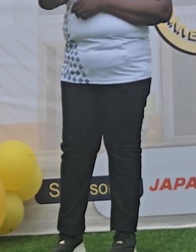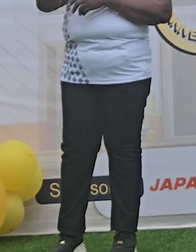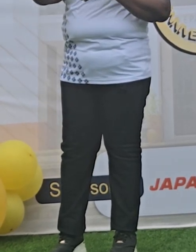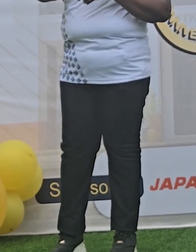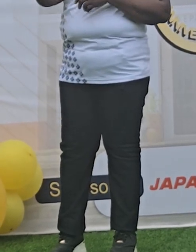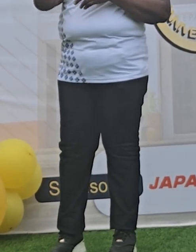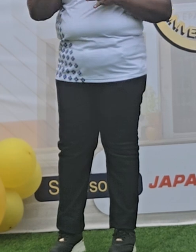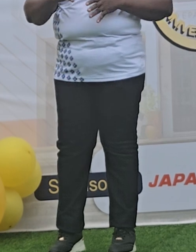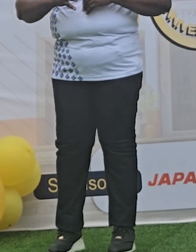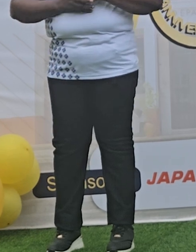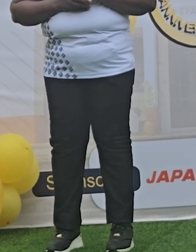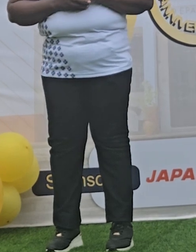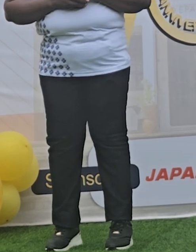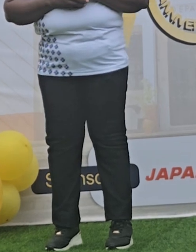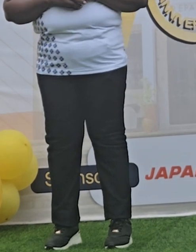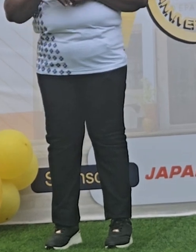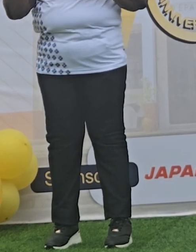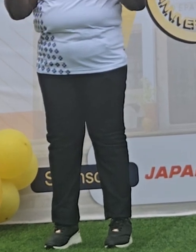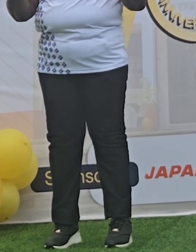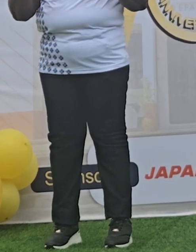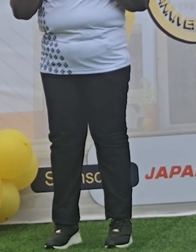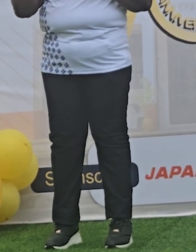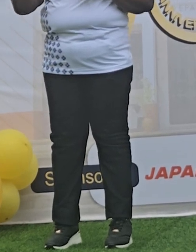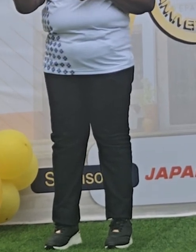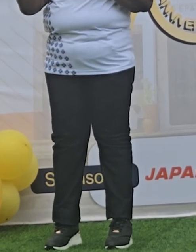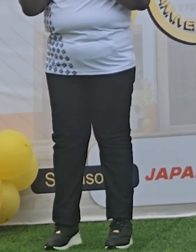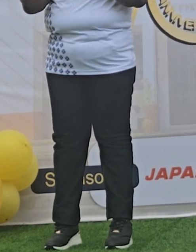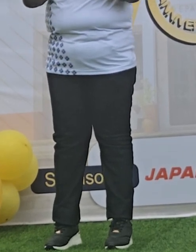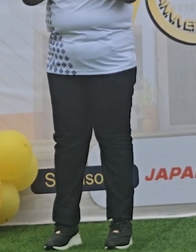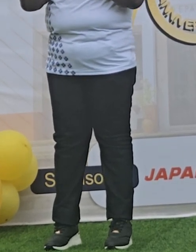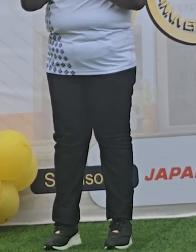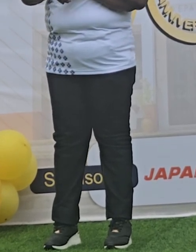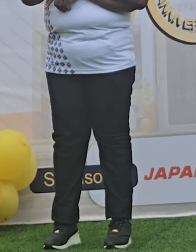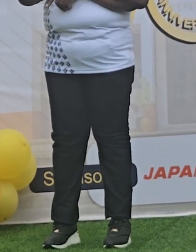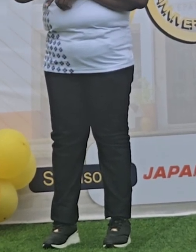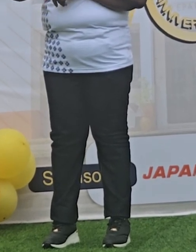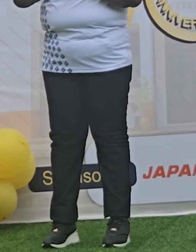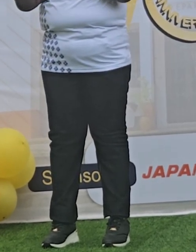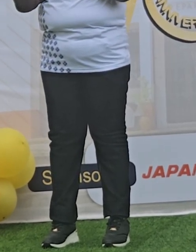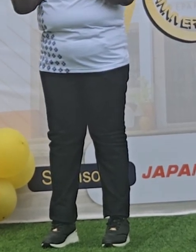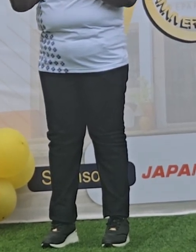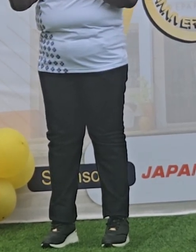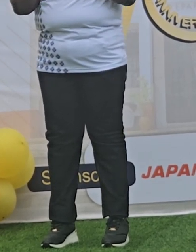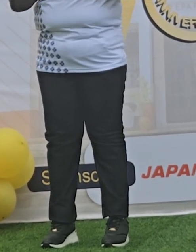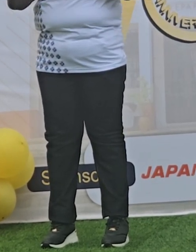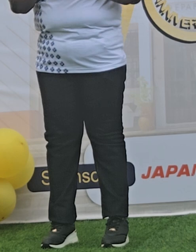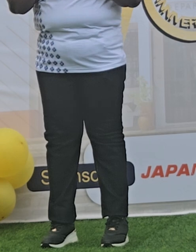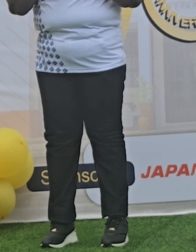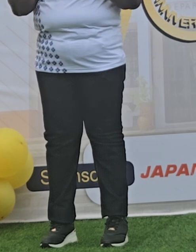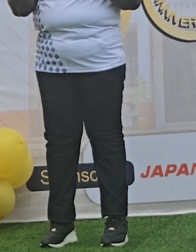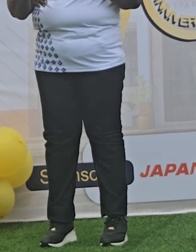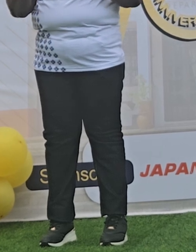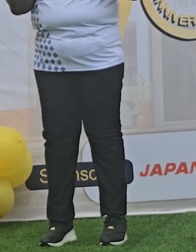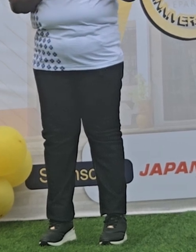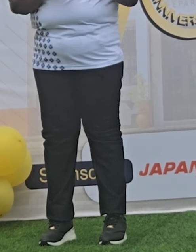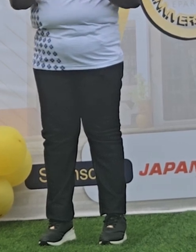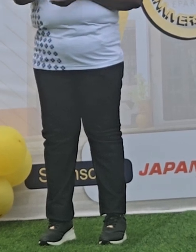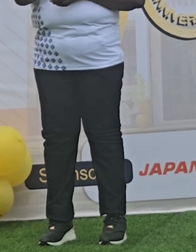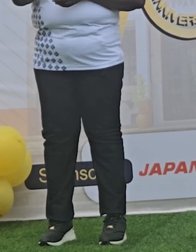forth. So we owe Buzia quite a lot. After his departure in